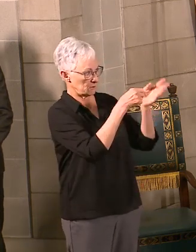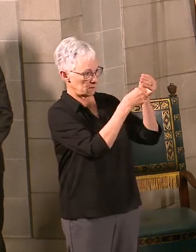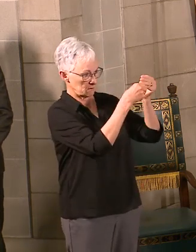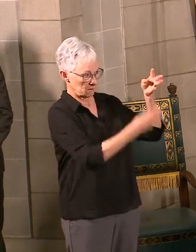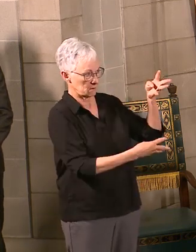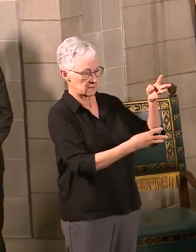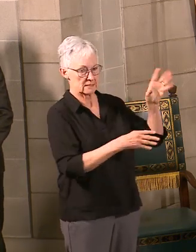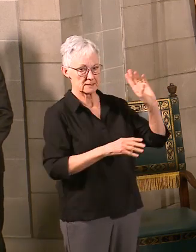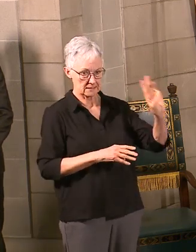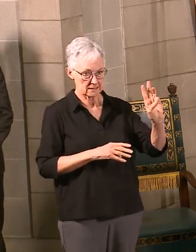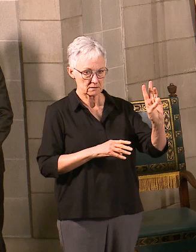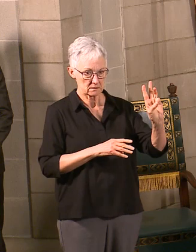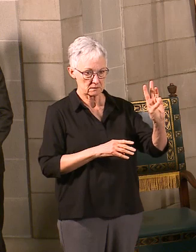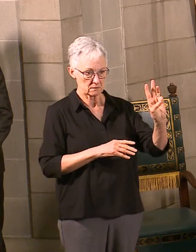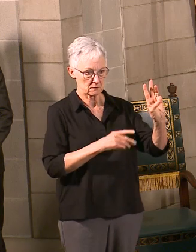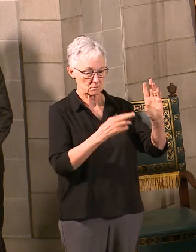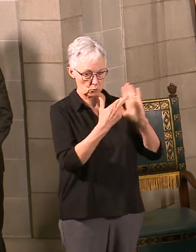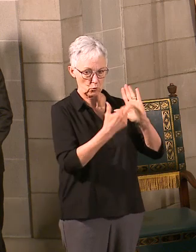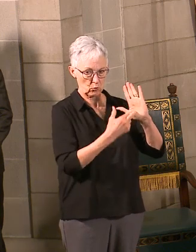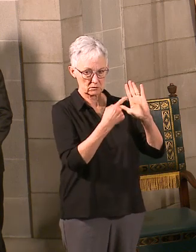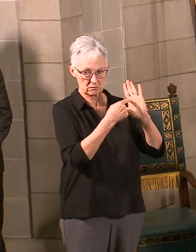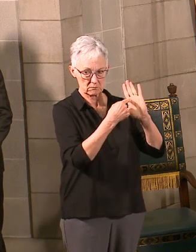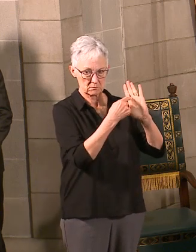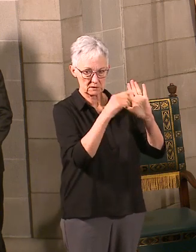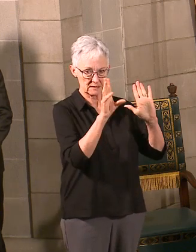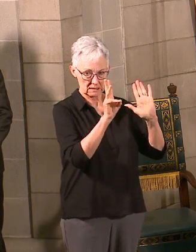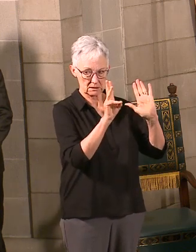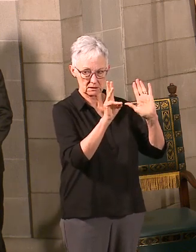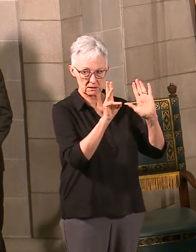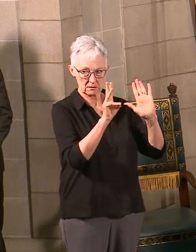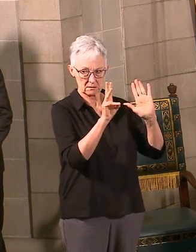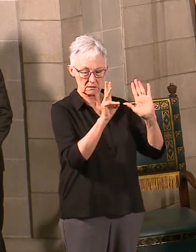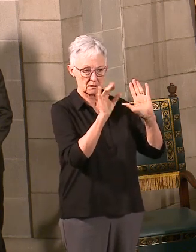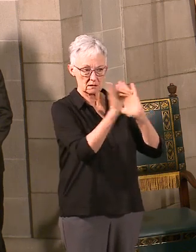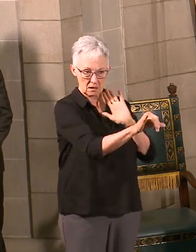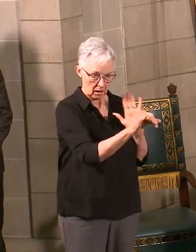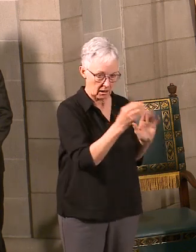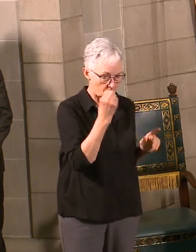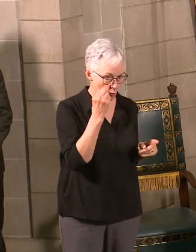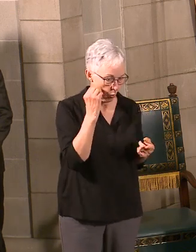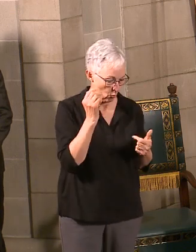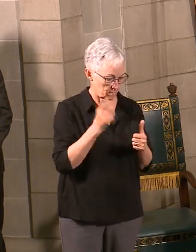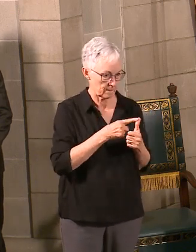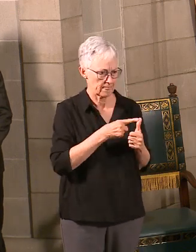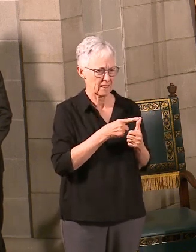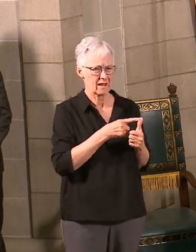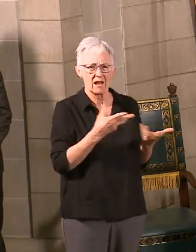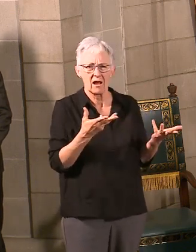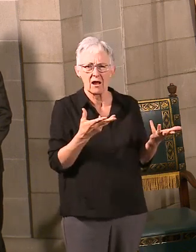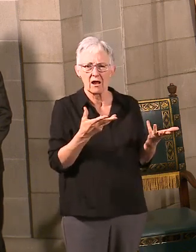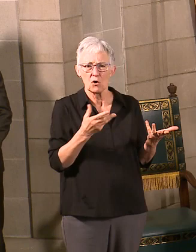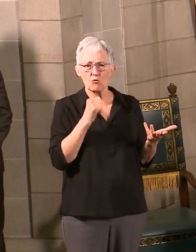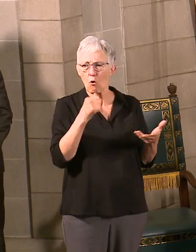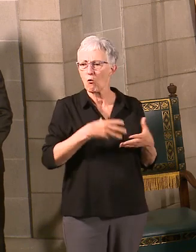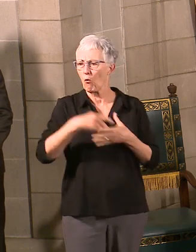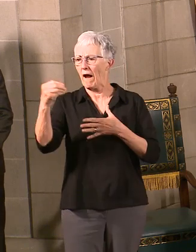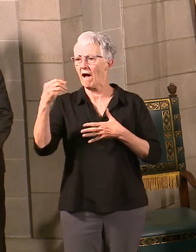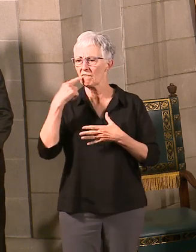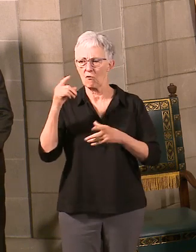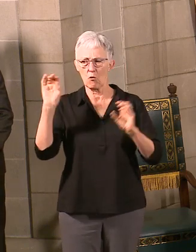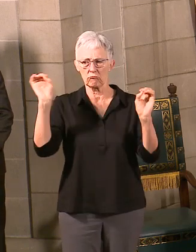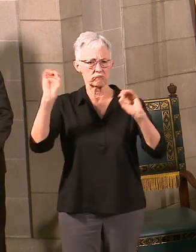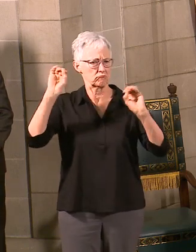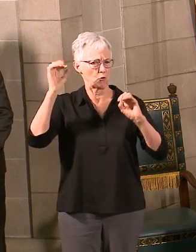stay home, okay? No unnecessary trips outside the house, and really here's where we're asking people to use their judgment,